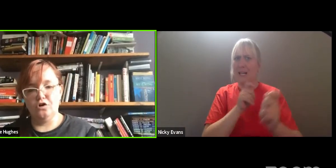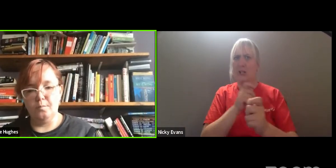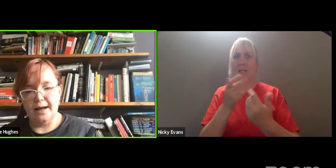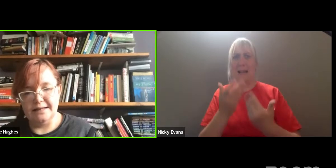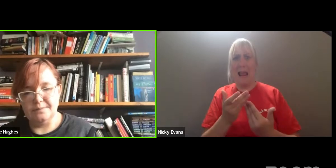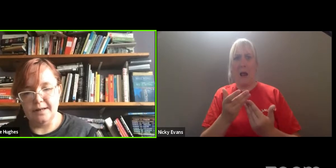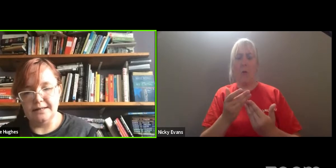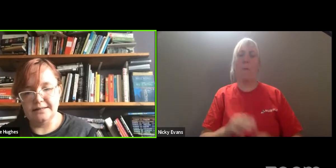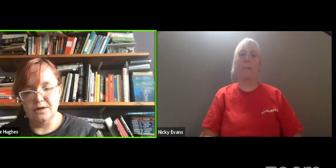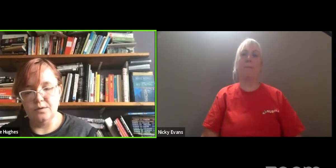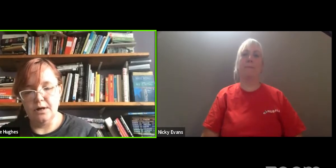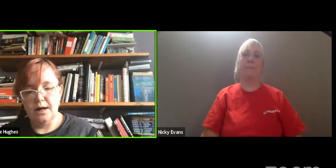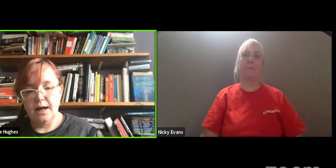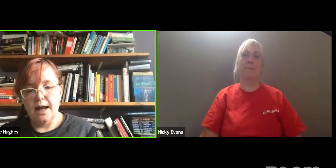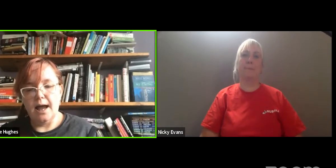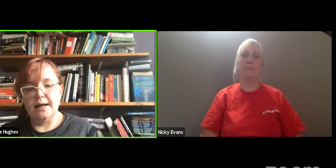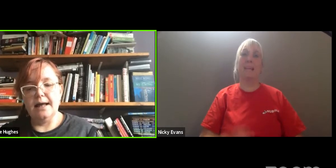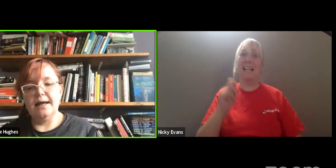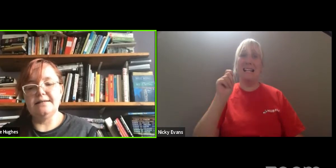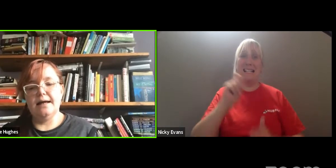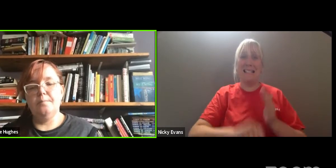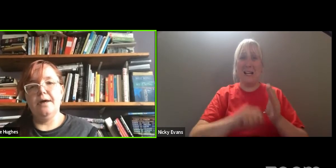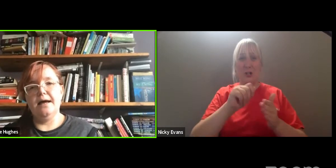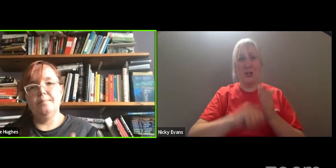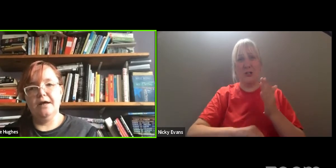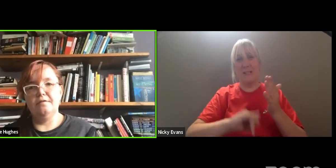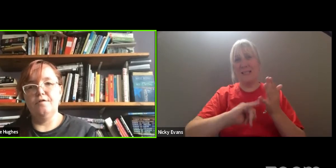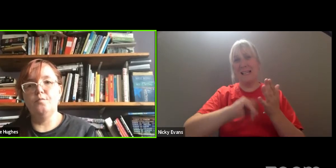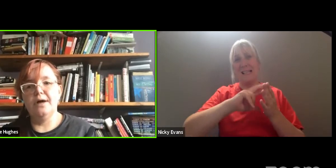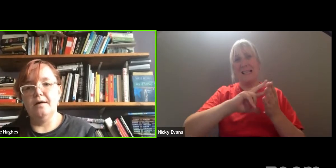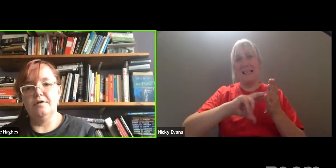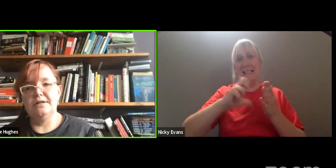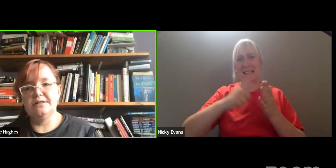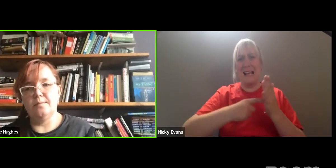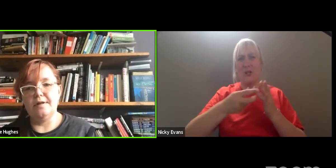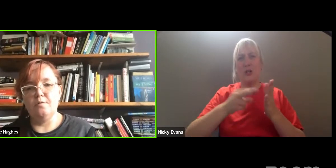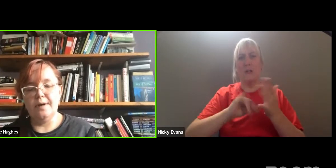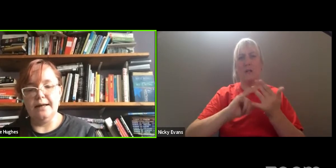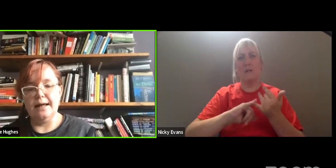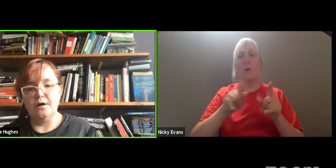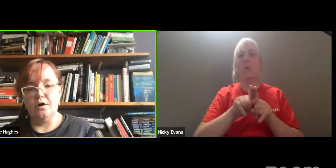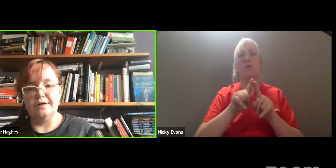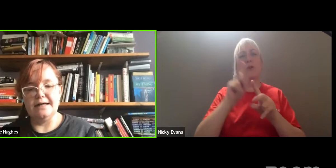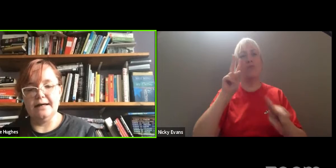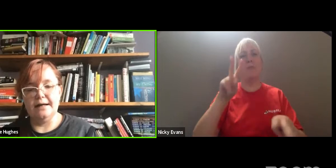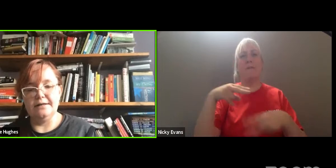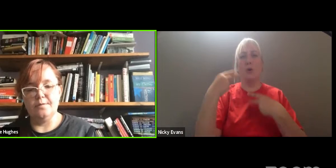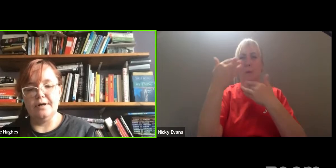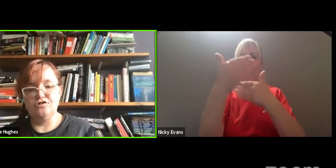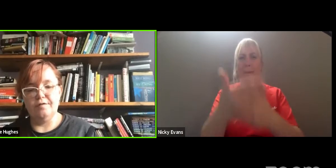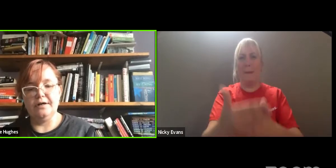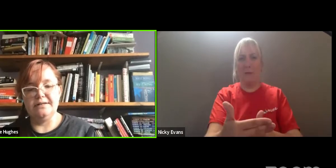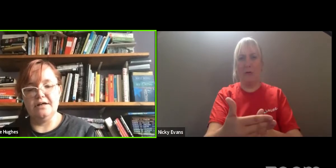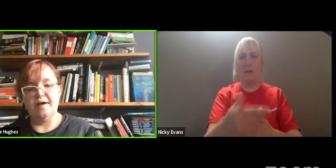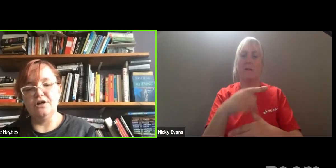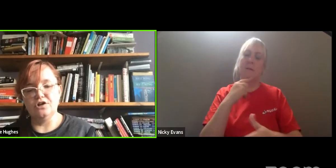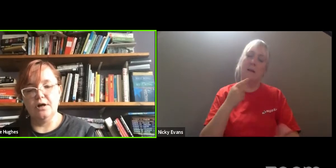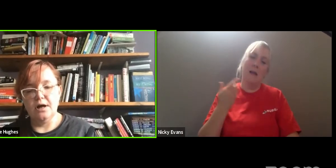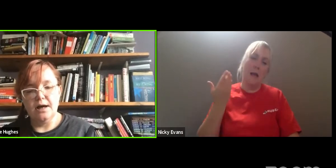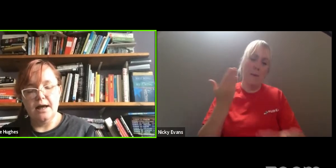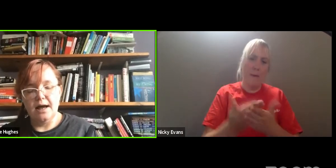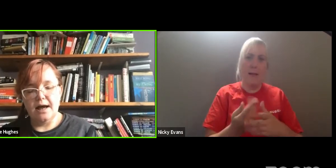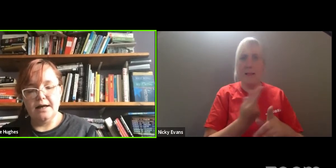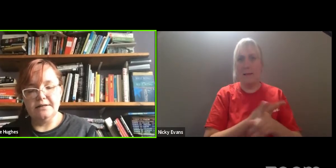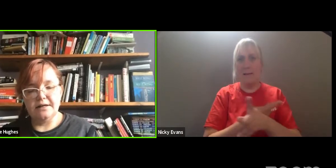they're going to come back into place soon. And ESA and PIP review periods, where they're appealing or they're taking it to a mandatory